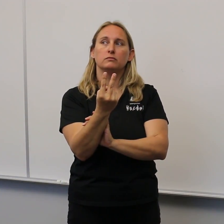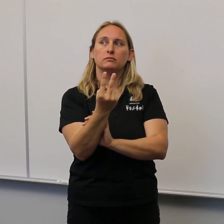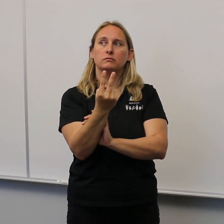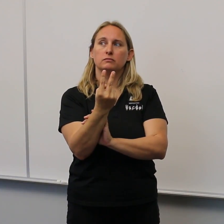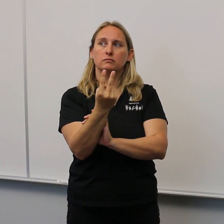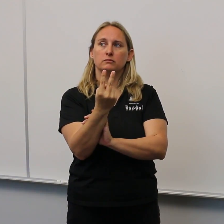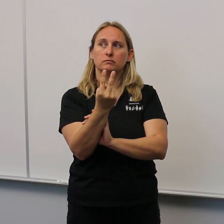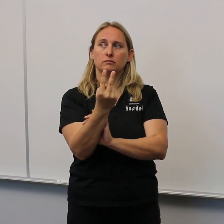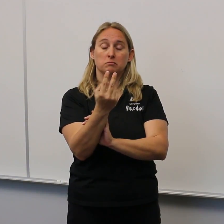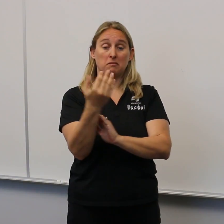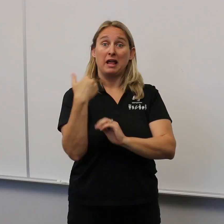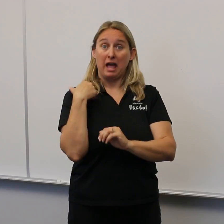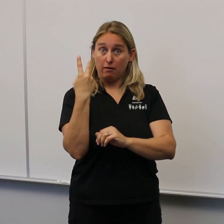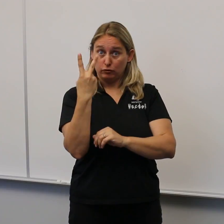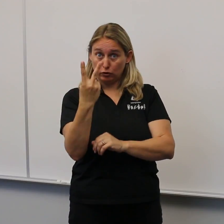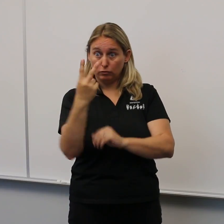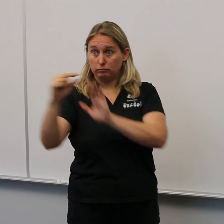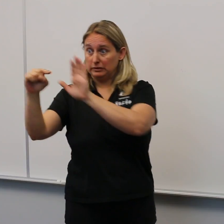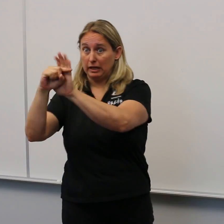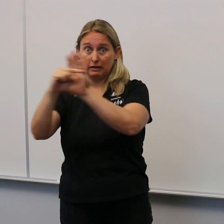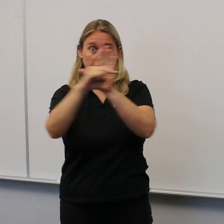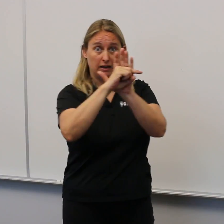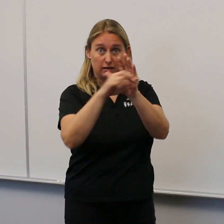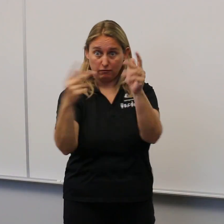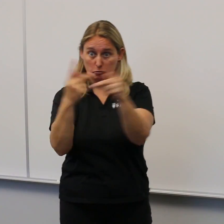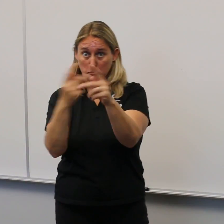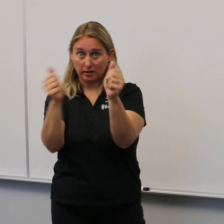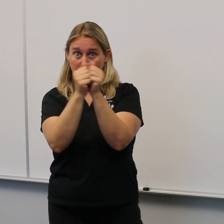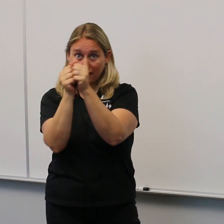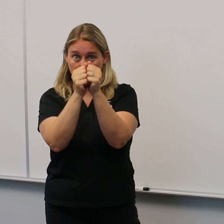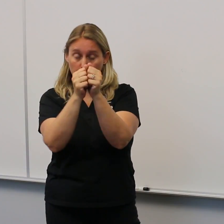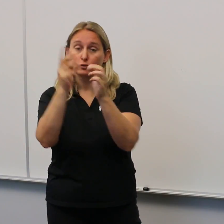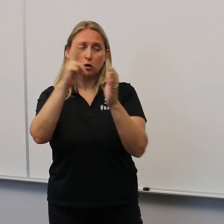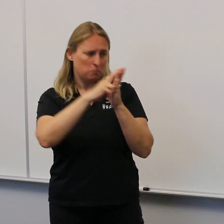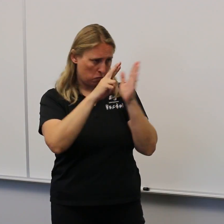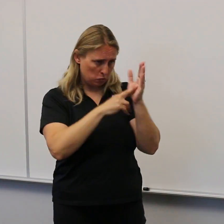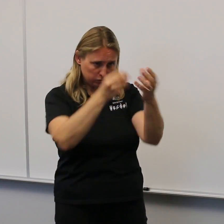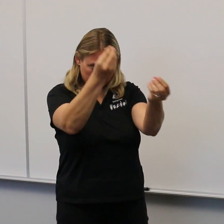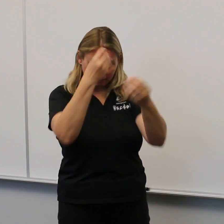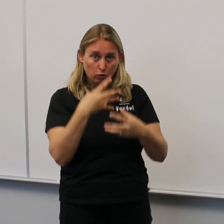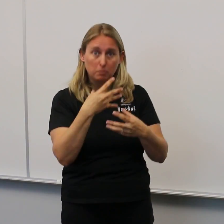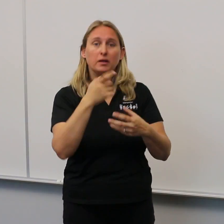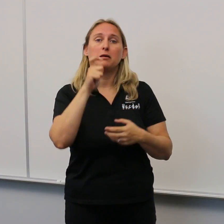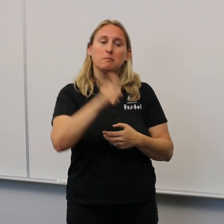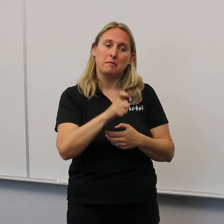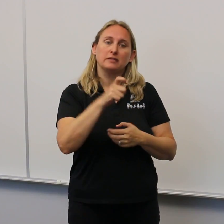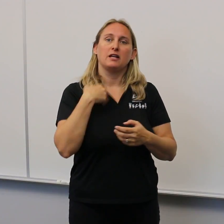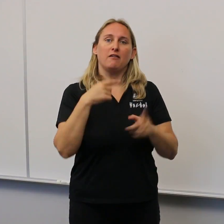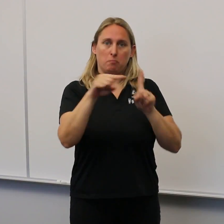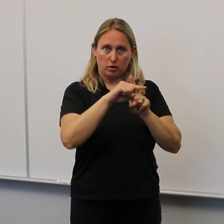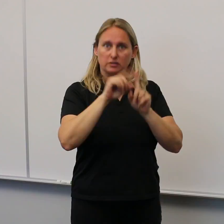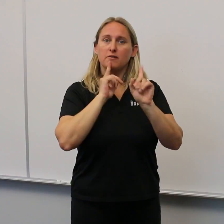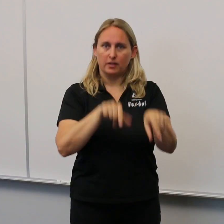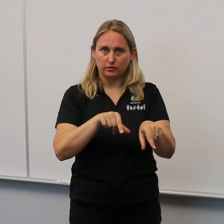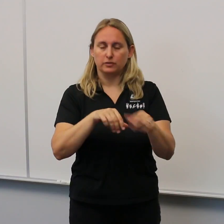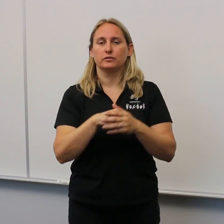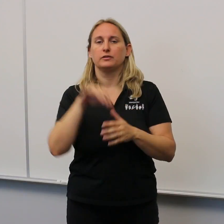Well, I have two negative numbers now being multiplied, so my rules tell me my overall answer would be positive. 8 times